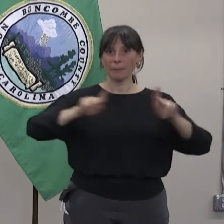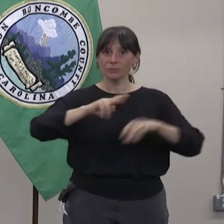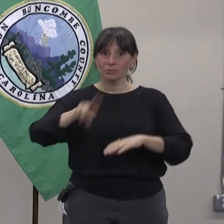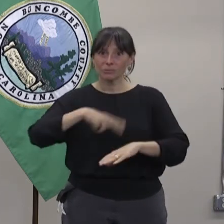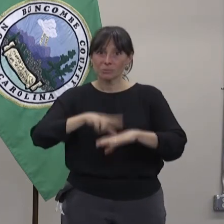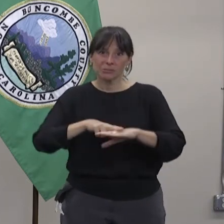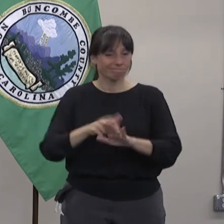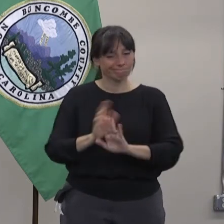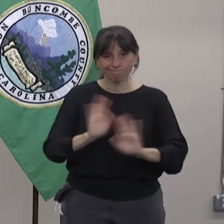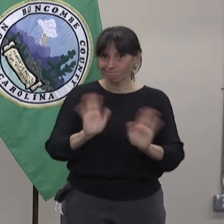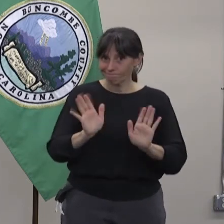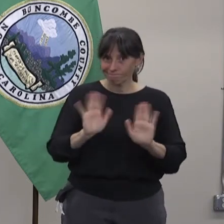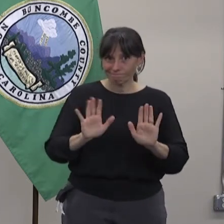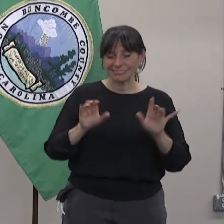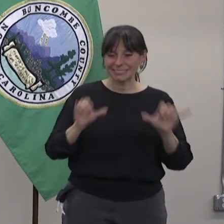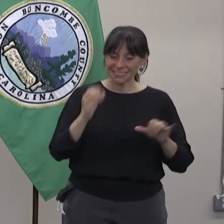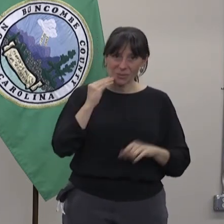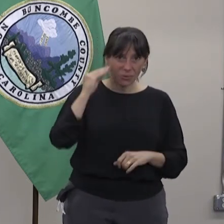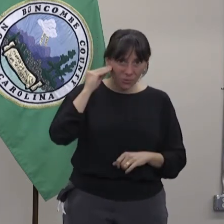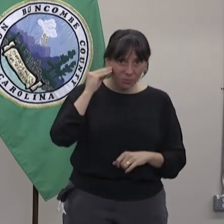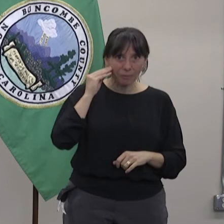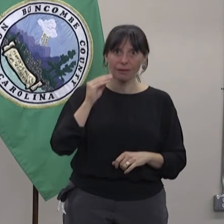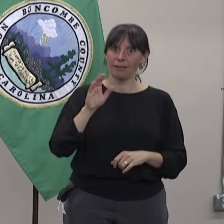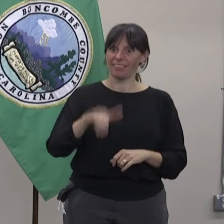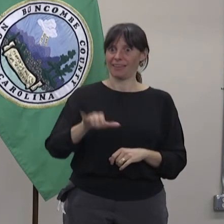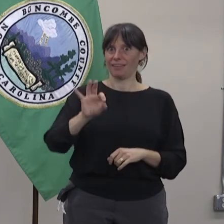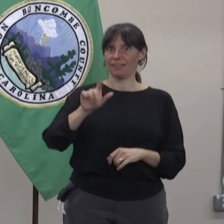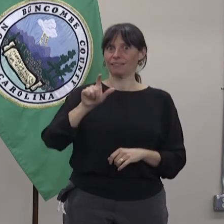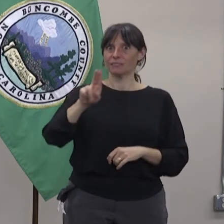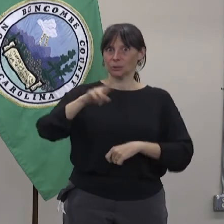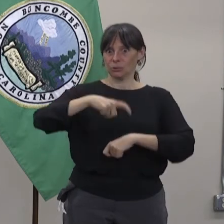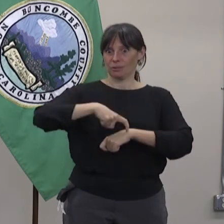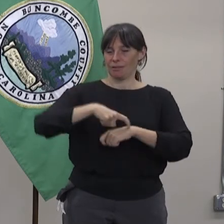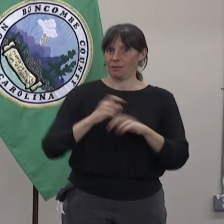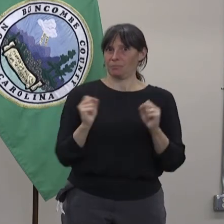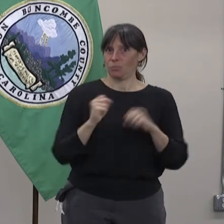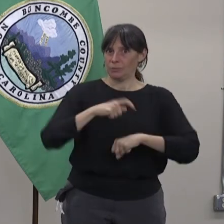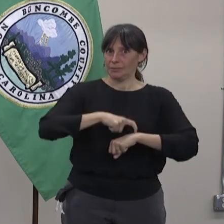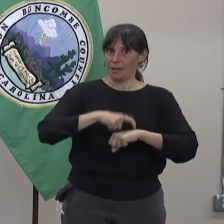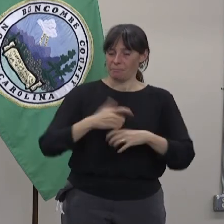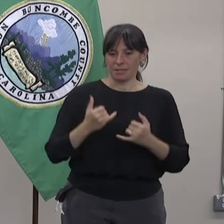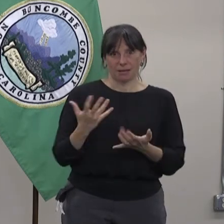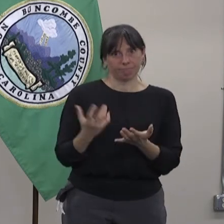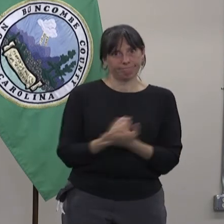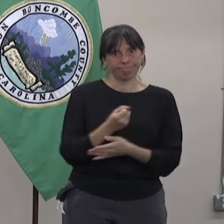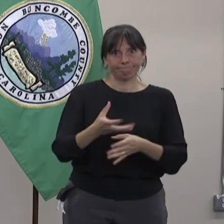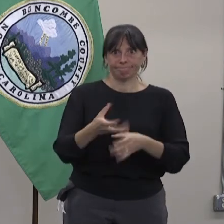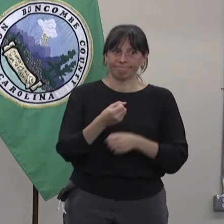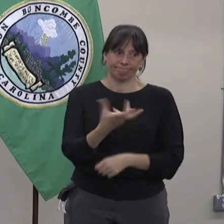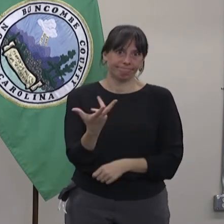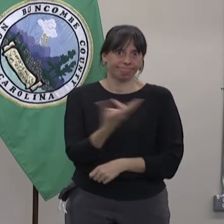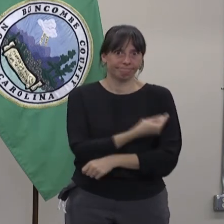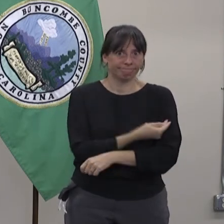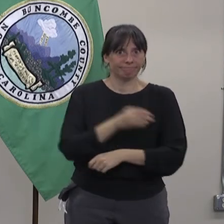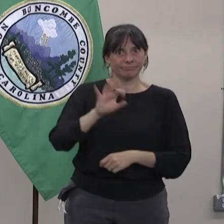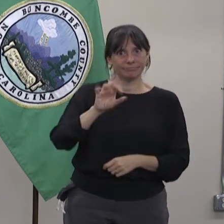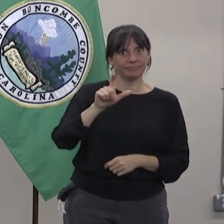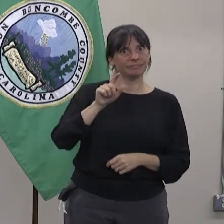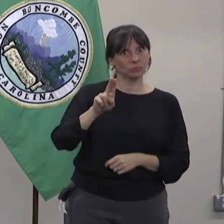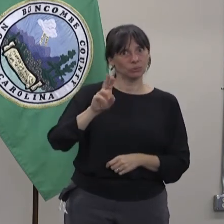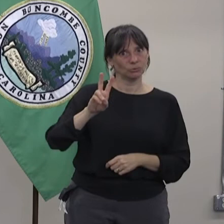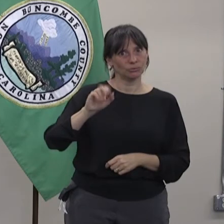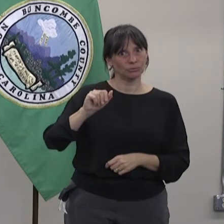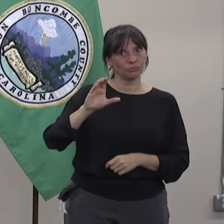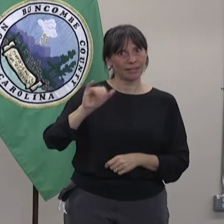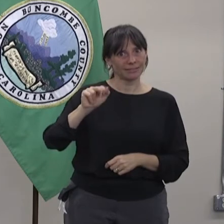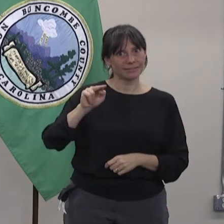Speaking of flu, now is the time to get your flu vaccine. With COVID-19 circulating in our community, getting